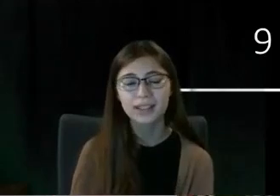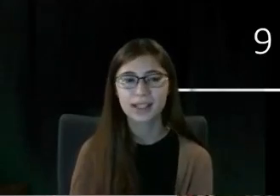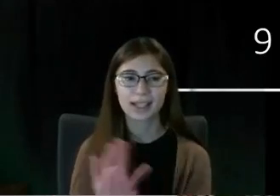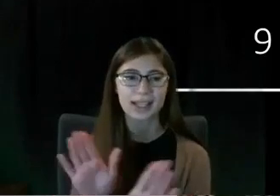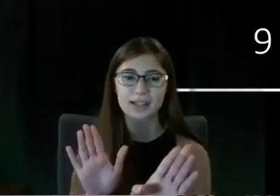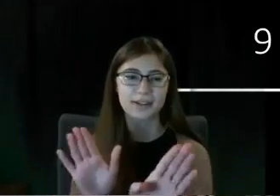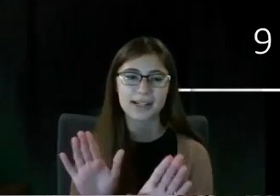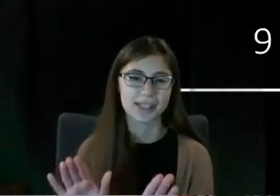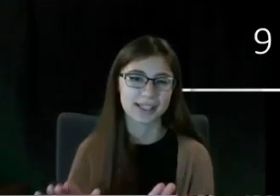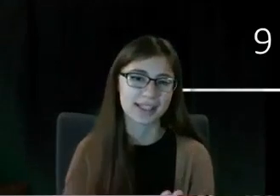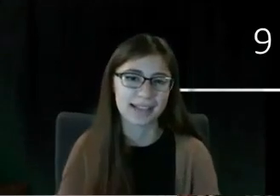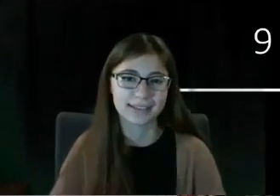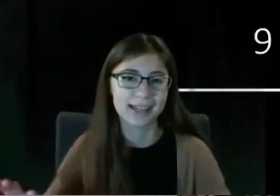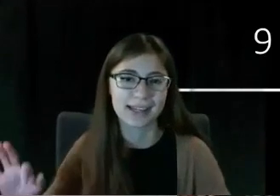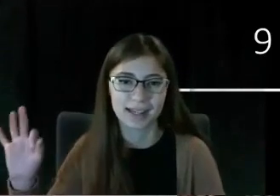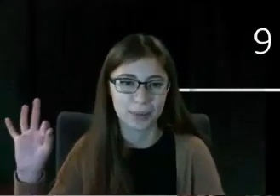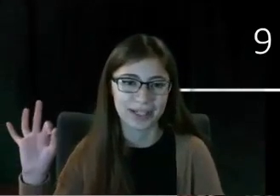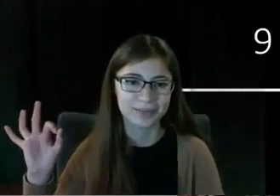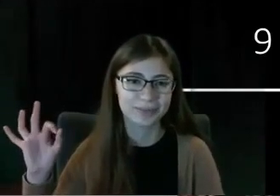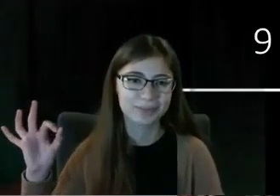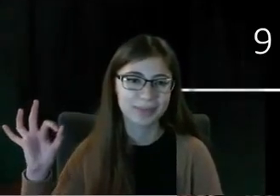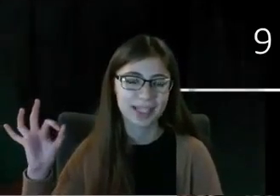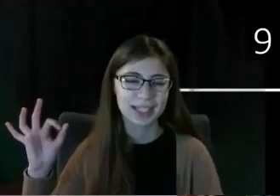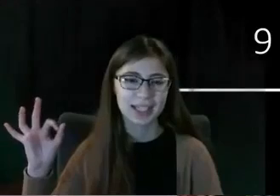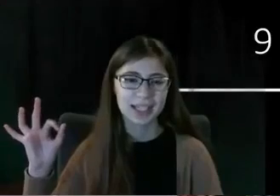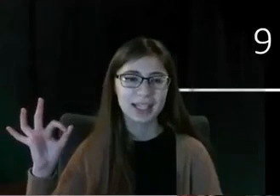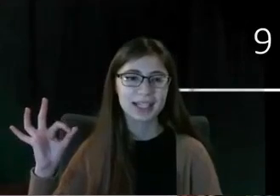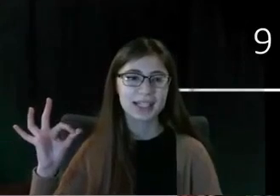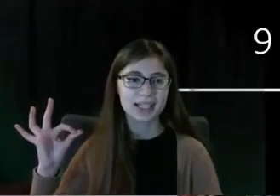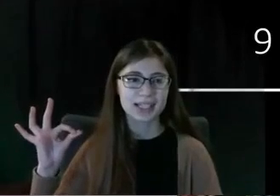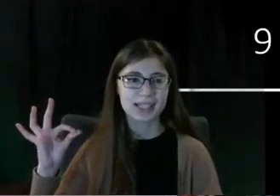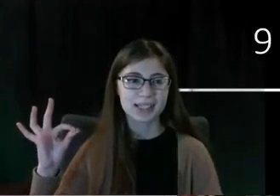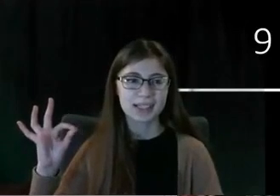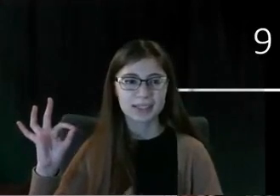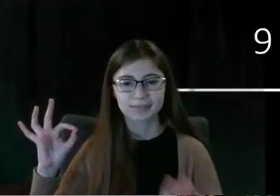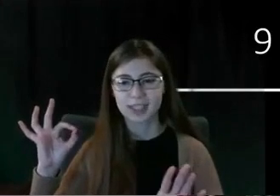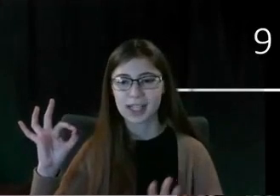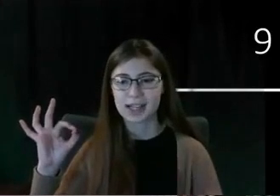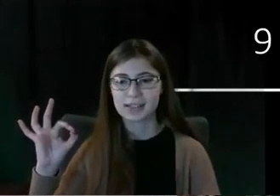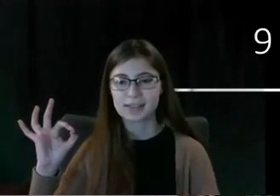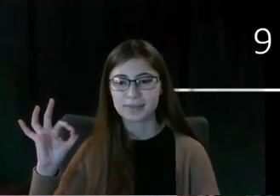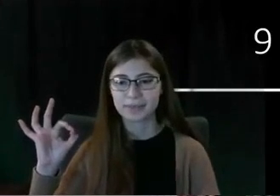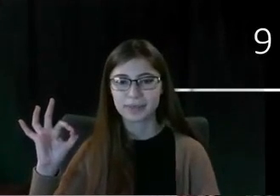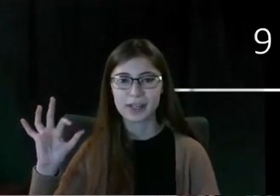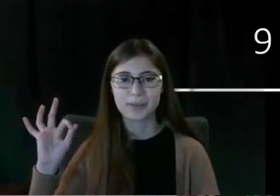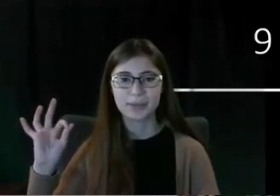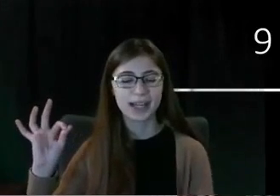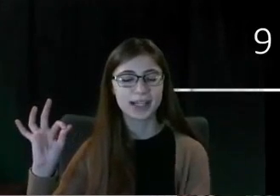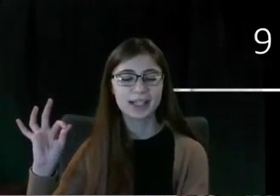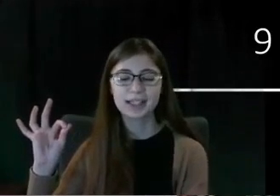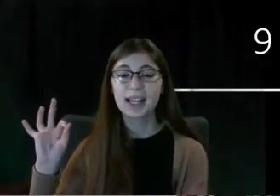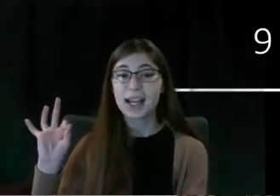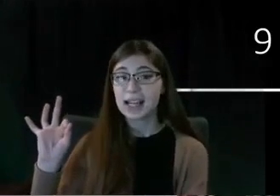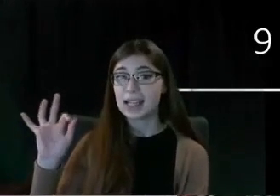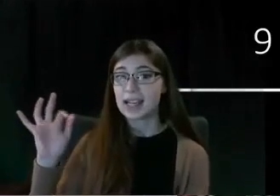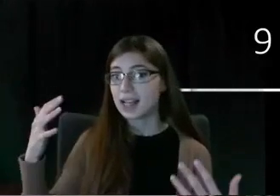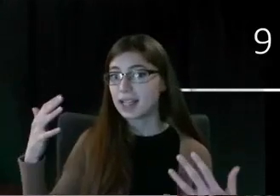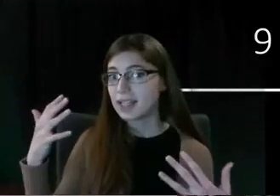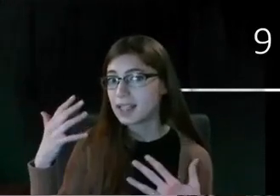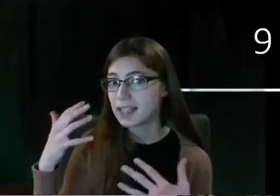what? You don't have to do that at any point in this class. So 9